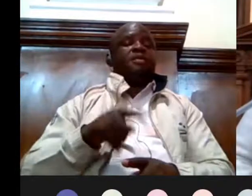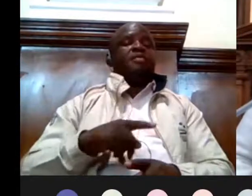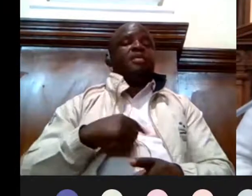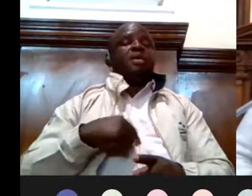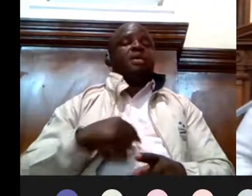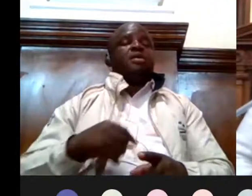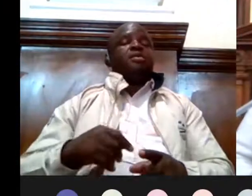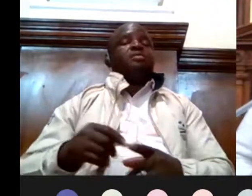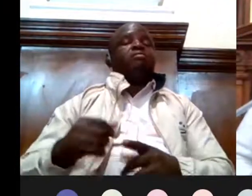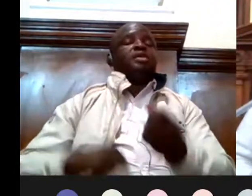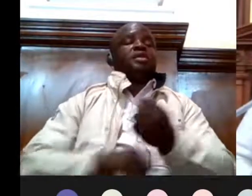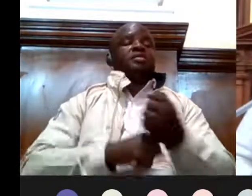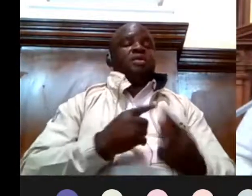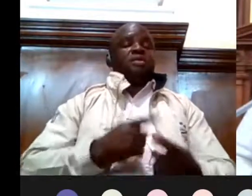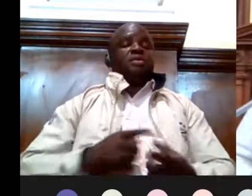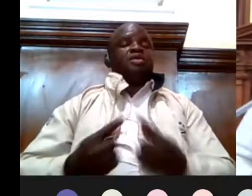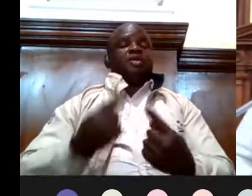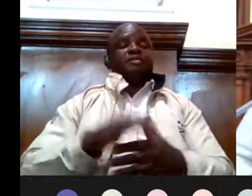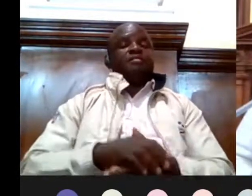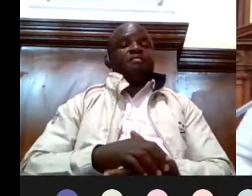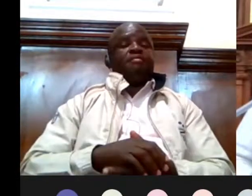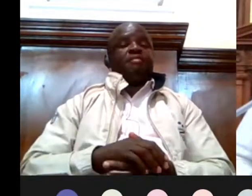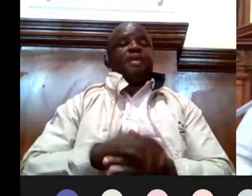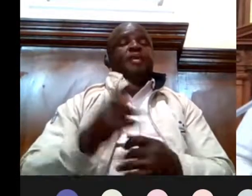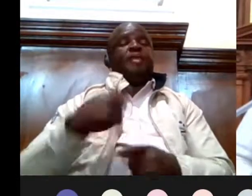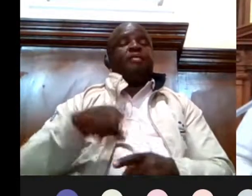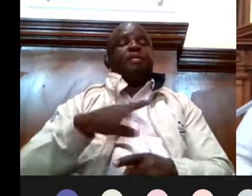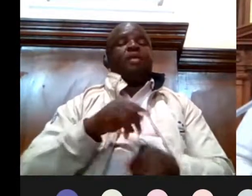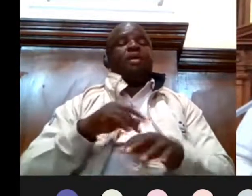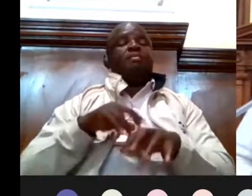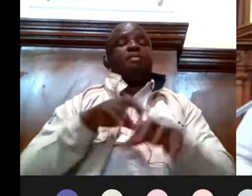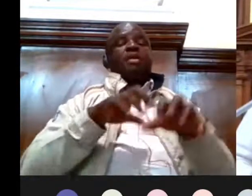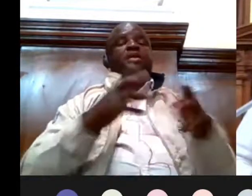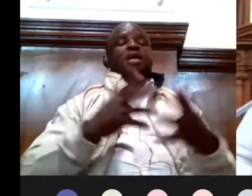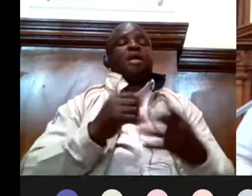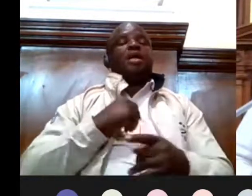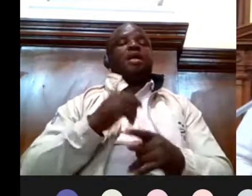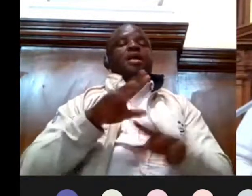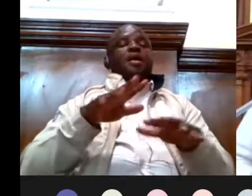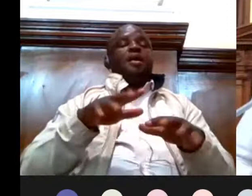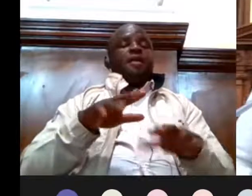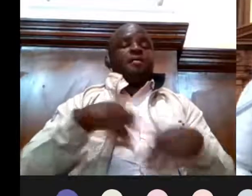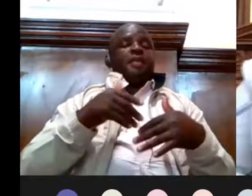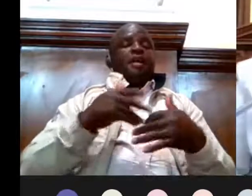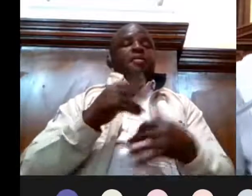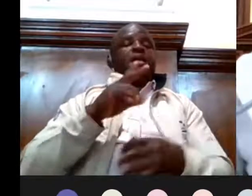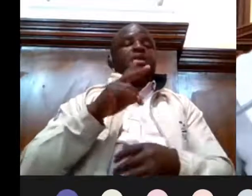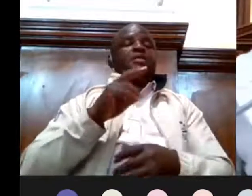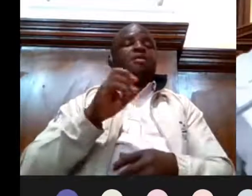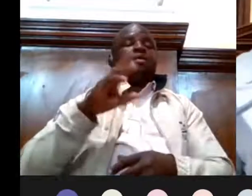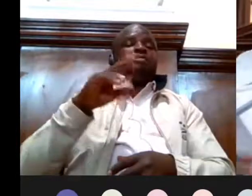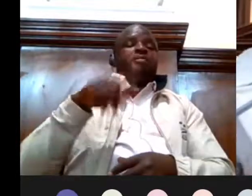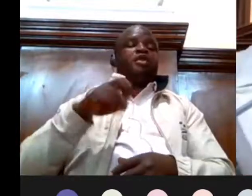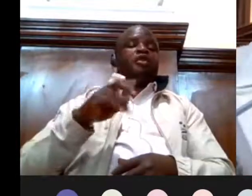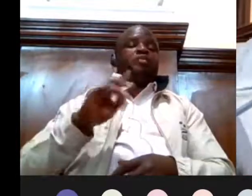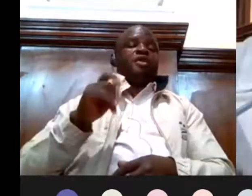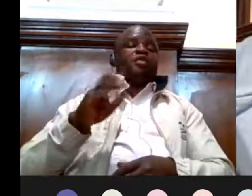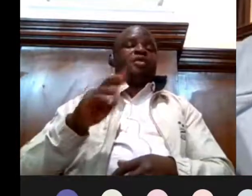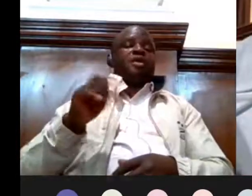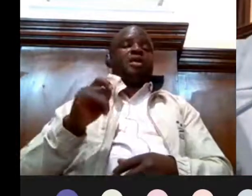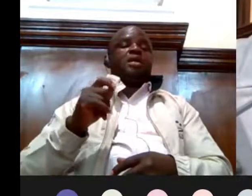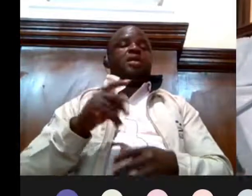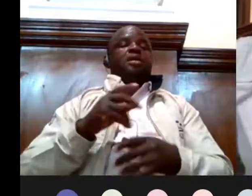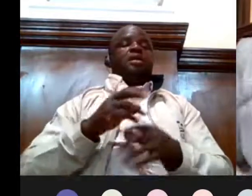one another. Marched to the Union Building on the 9th of August, 1956, in protest